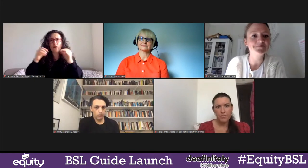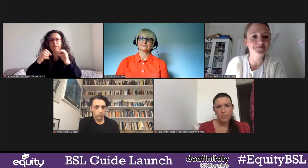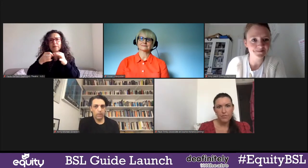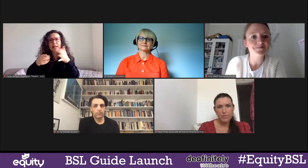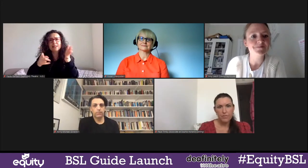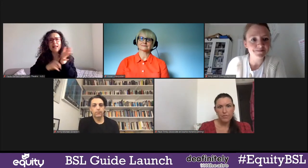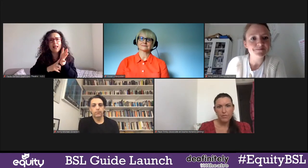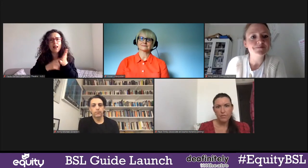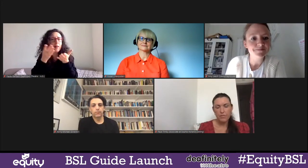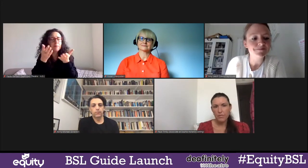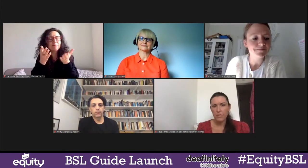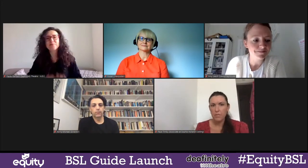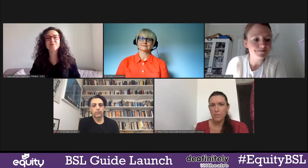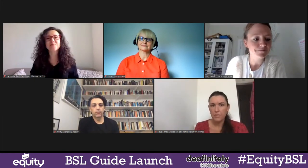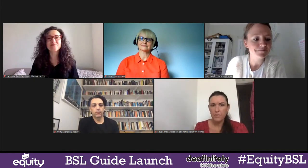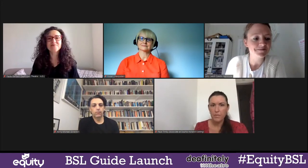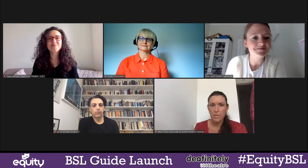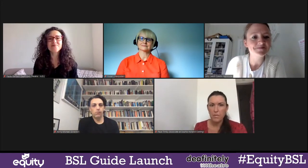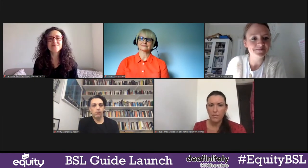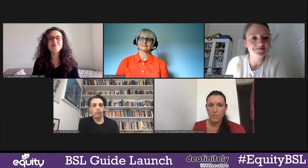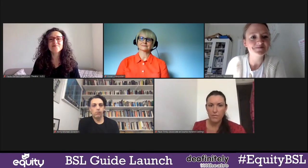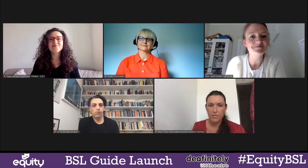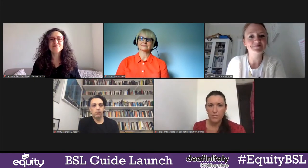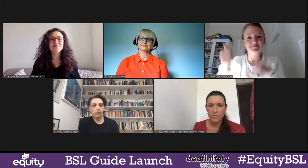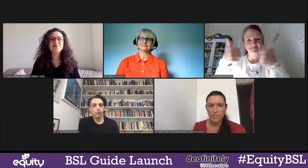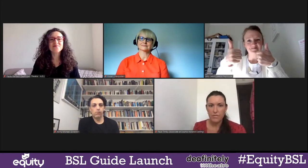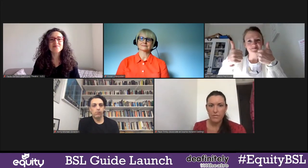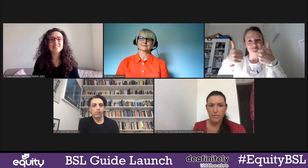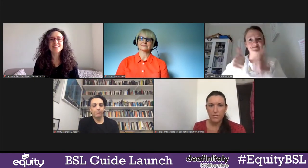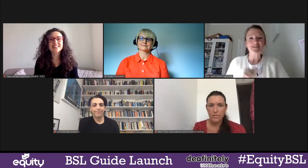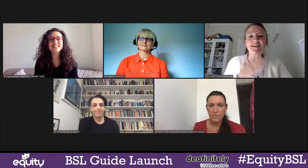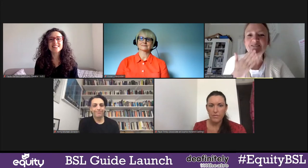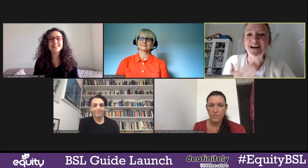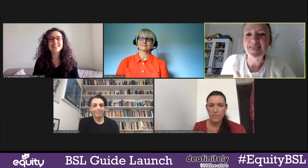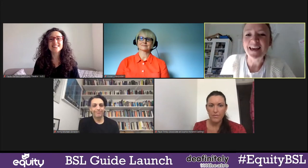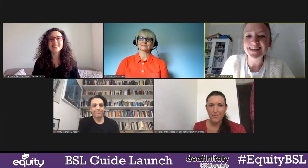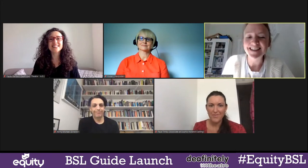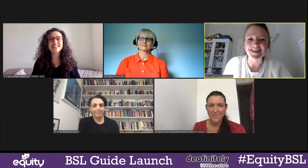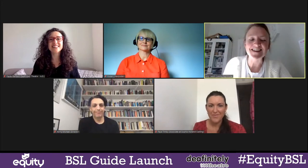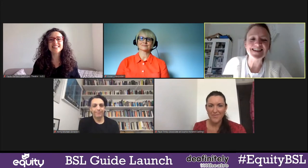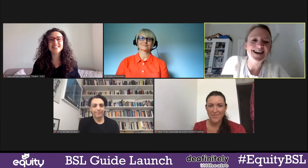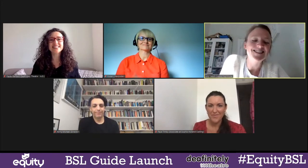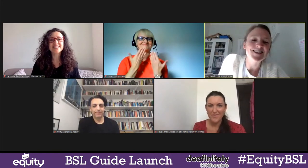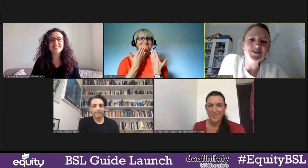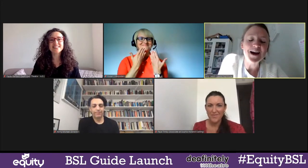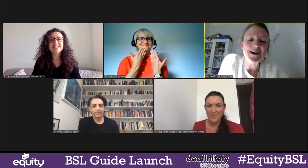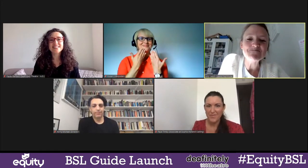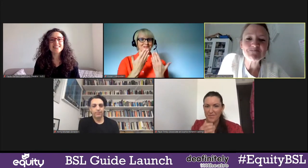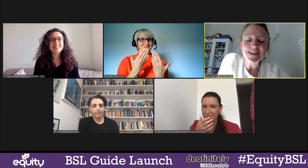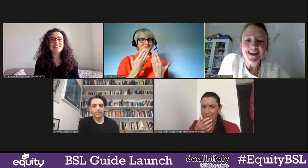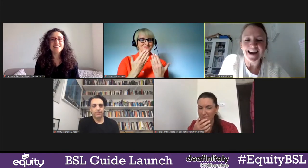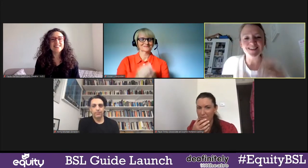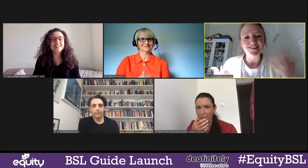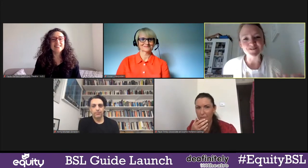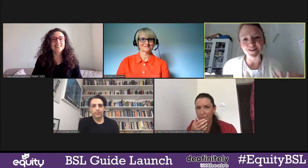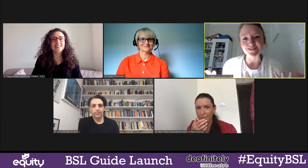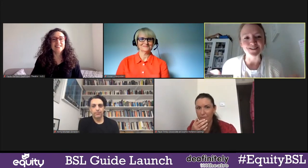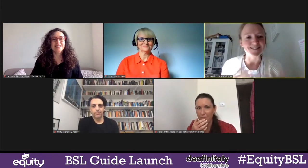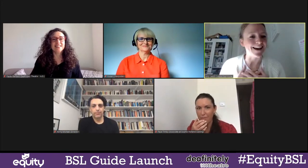would like to ask you, please, Amy. Great, thank you. Yeah, so I should first of all say it's